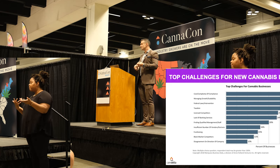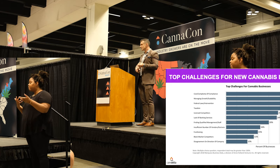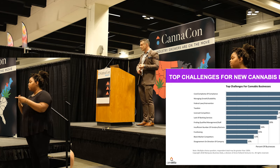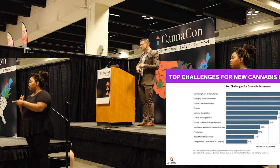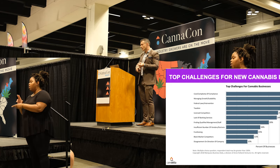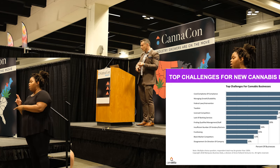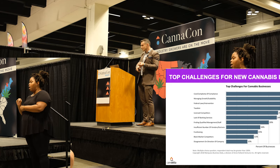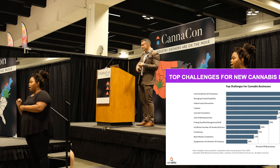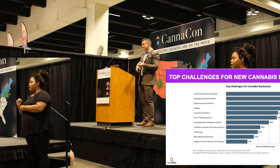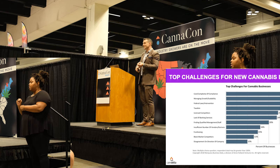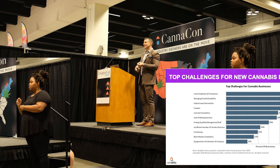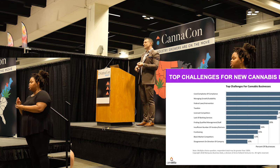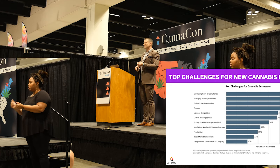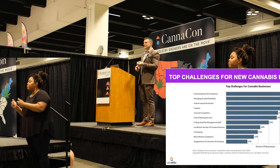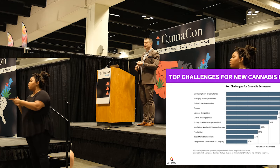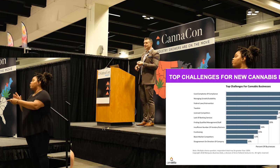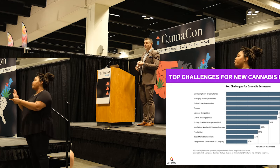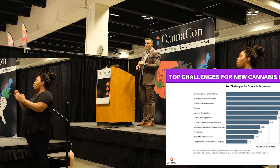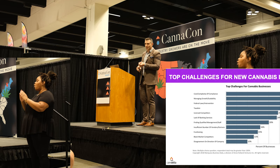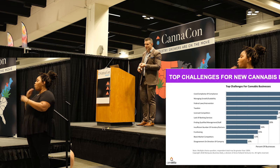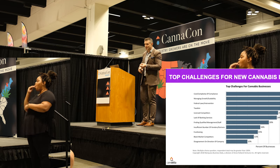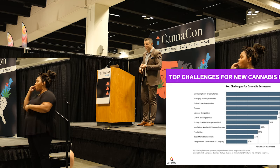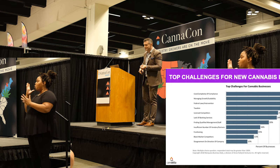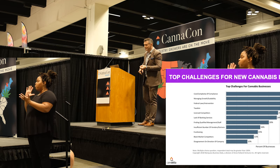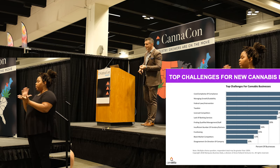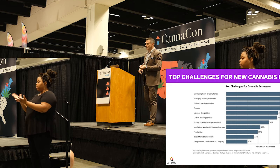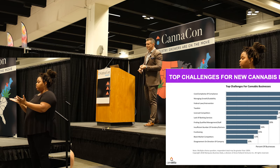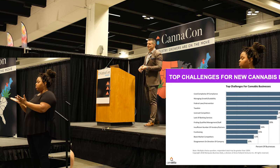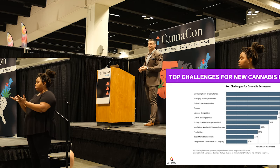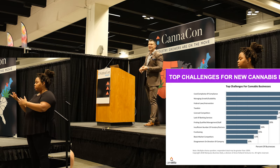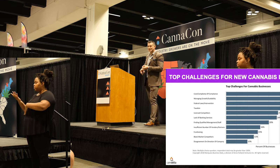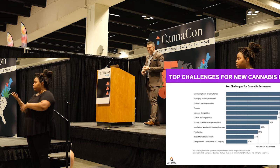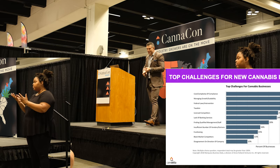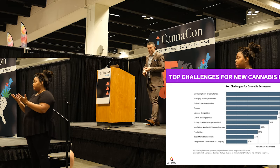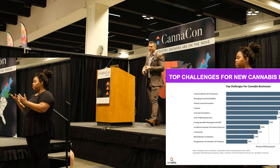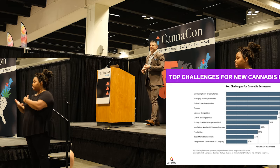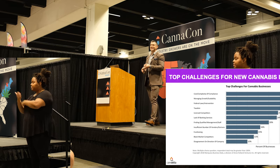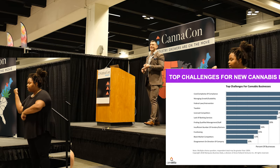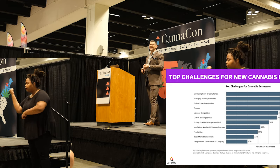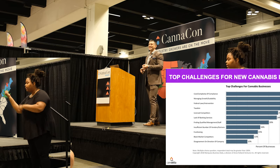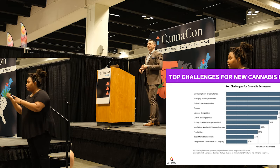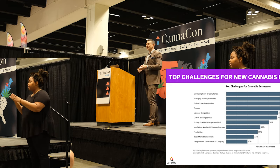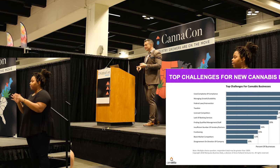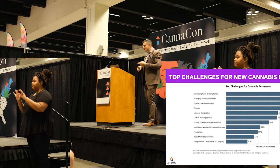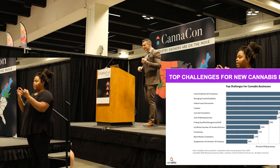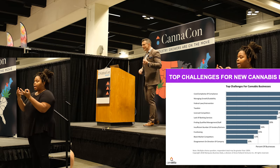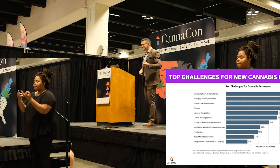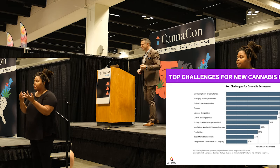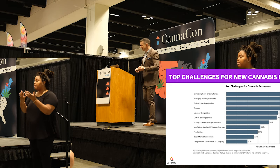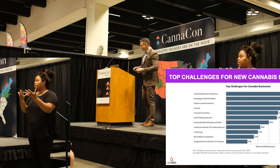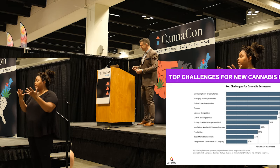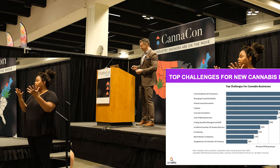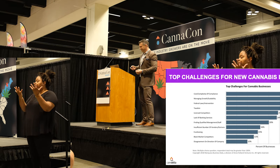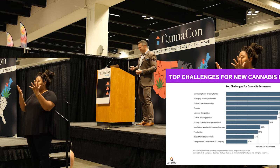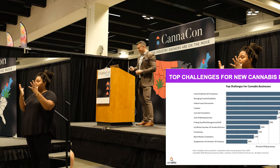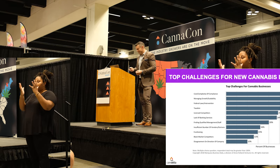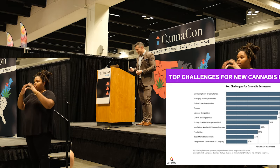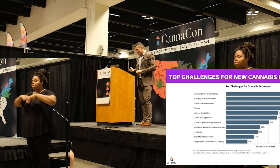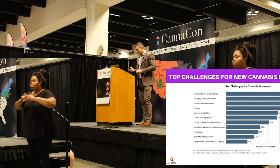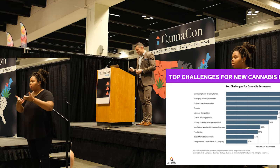people lose homes because they've taken out home equity loans. We've seen families torn apart, friends become enemies.